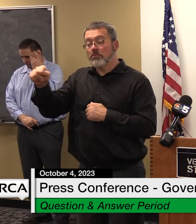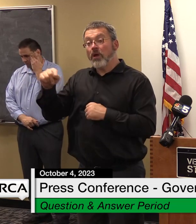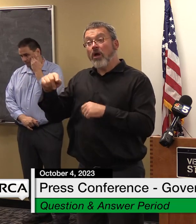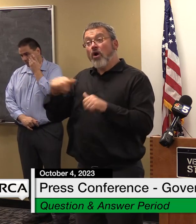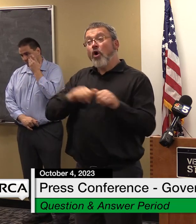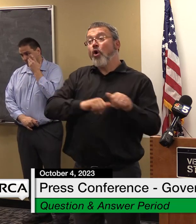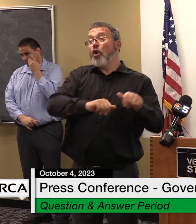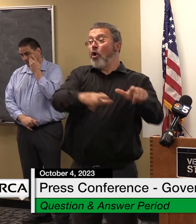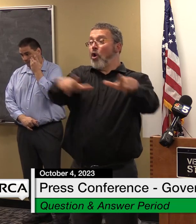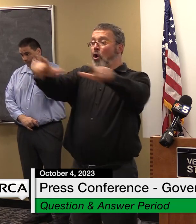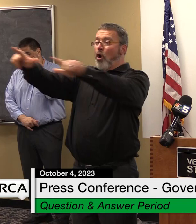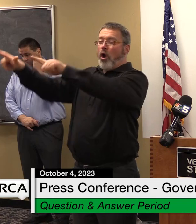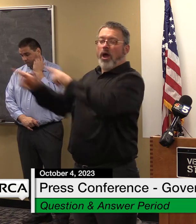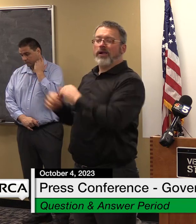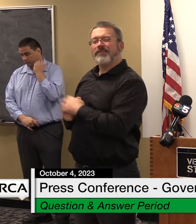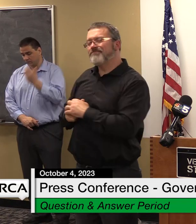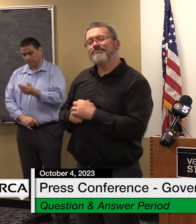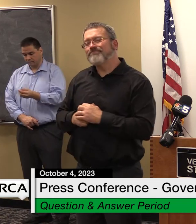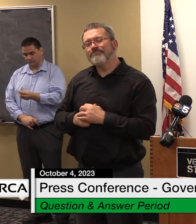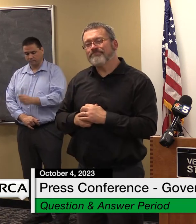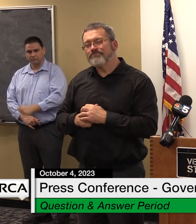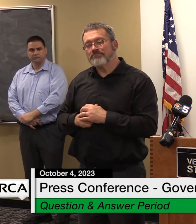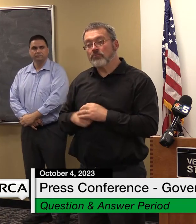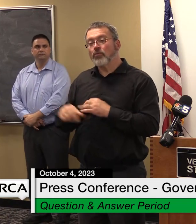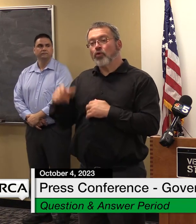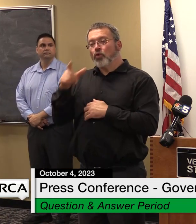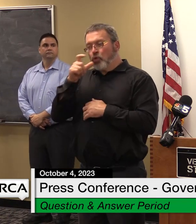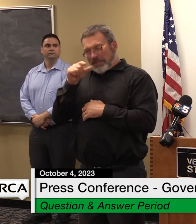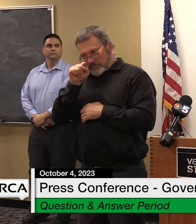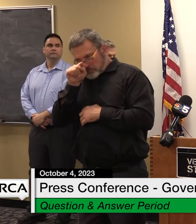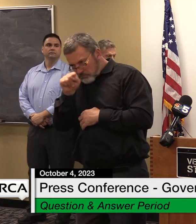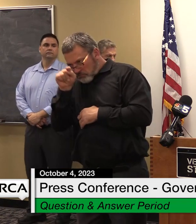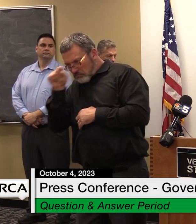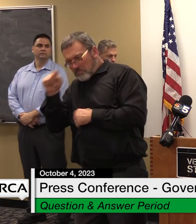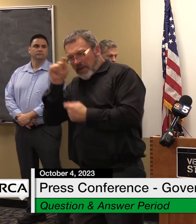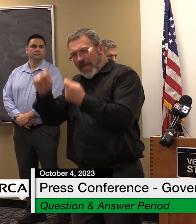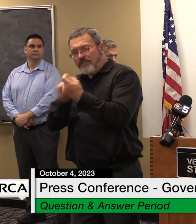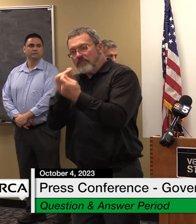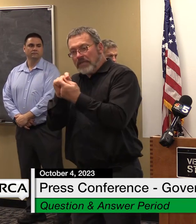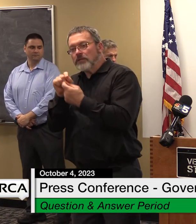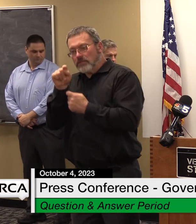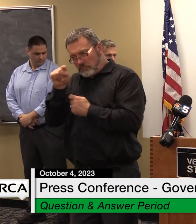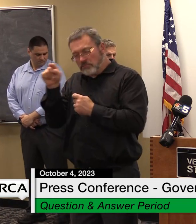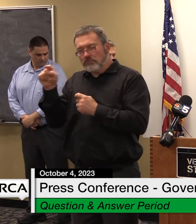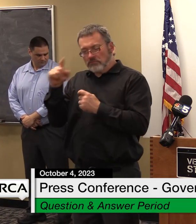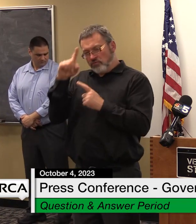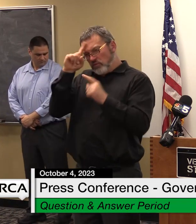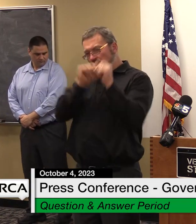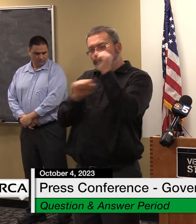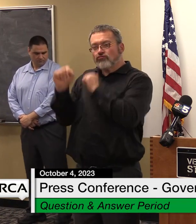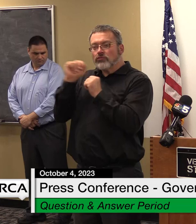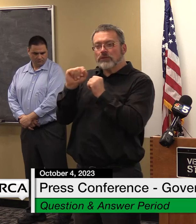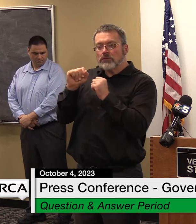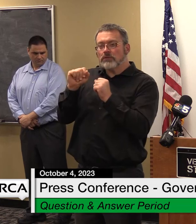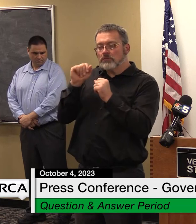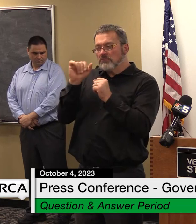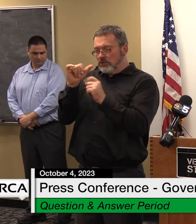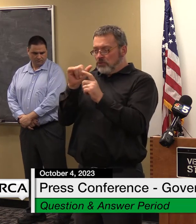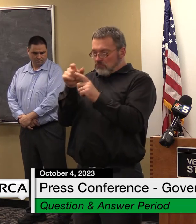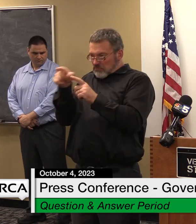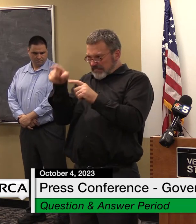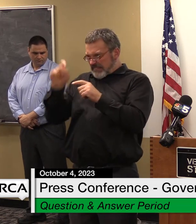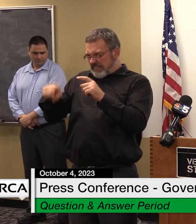may not be the answer. So strategically, and maybe surgically, if we can do that, I'm all in